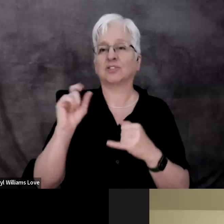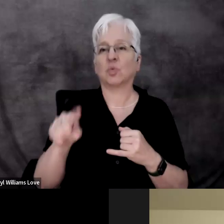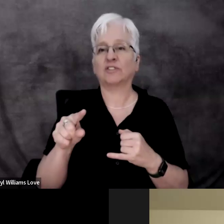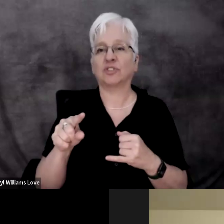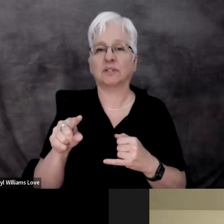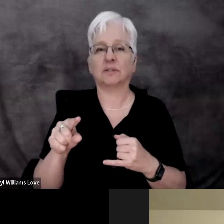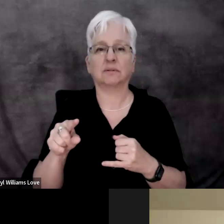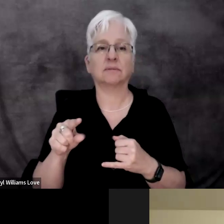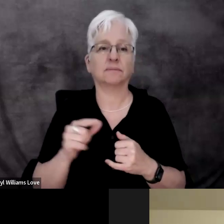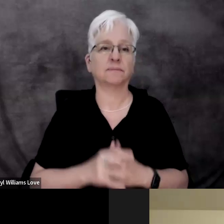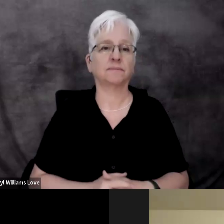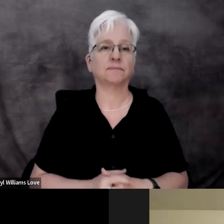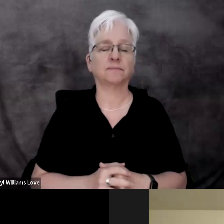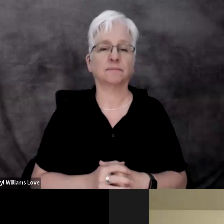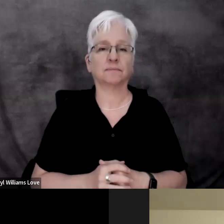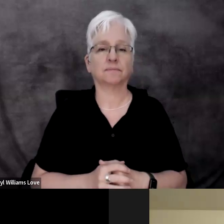gypped that time.